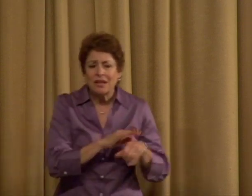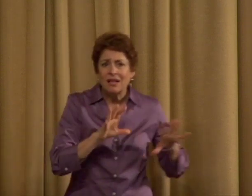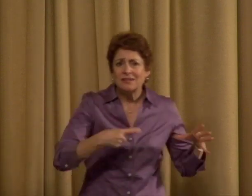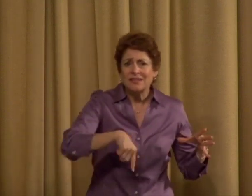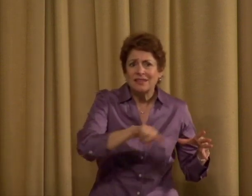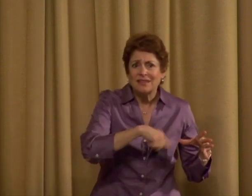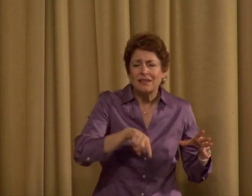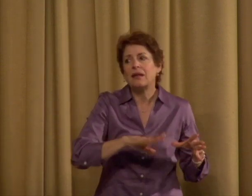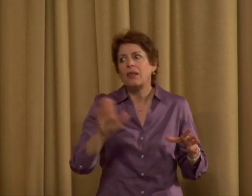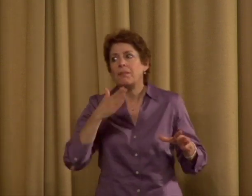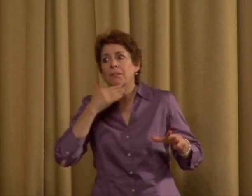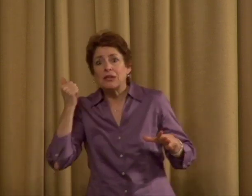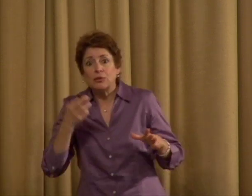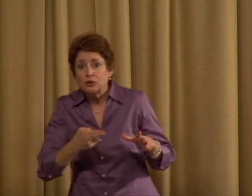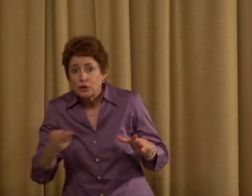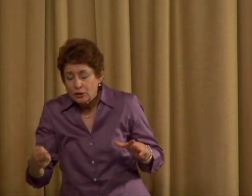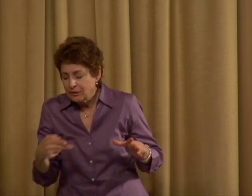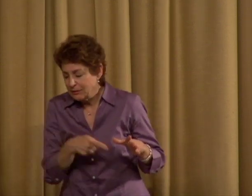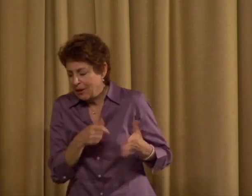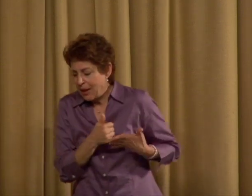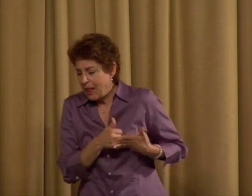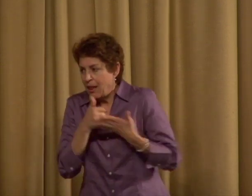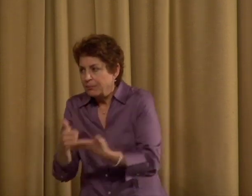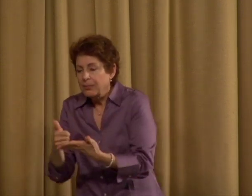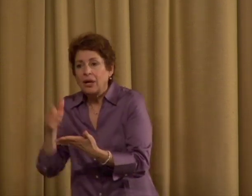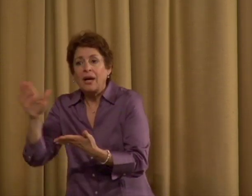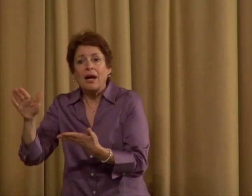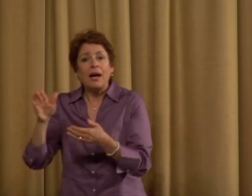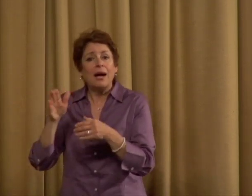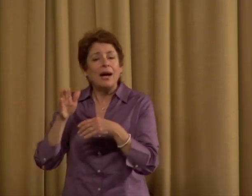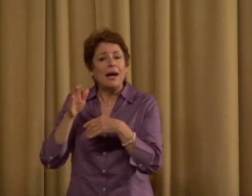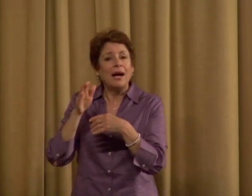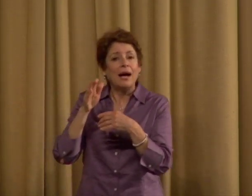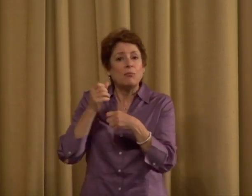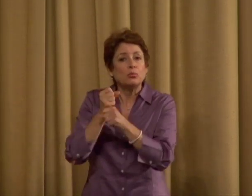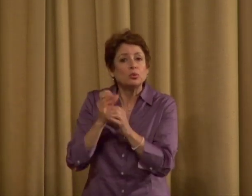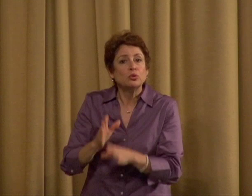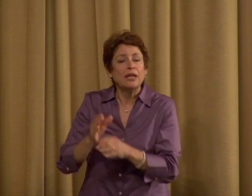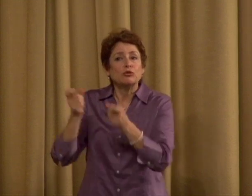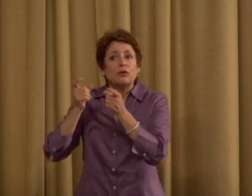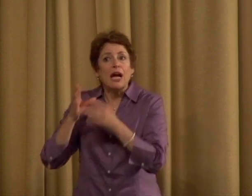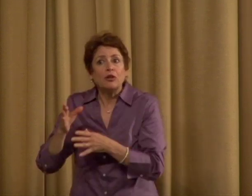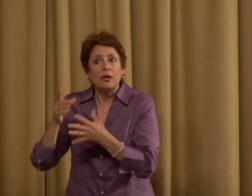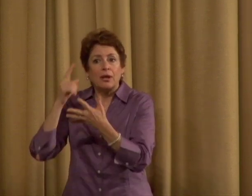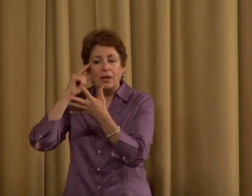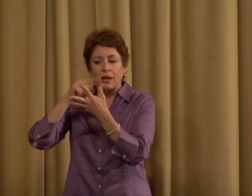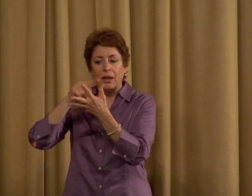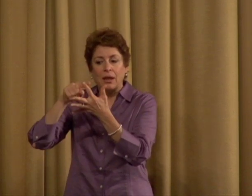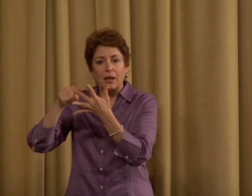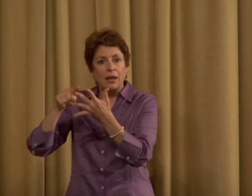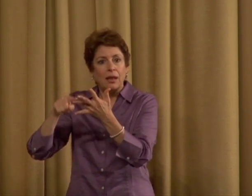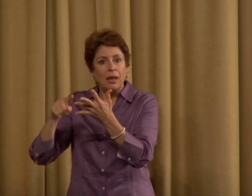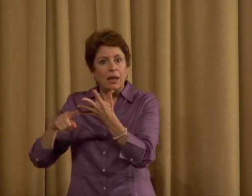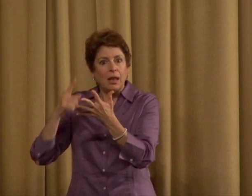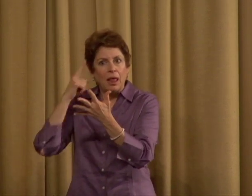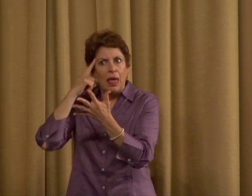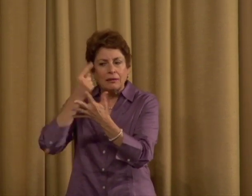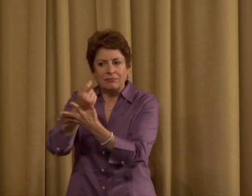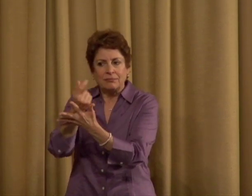And again, this pool of counselors helped the producer and director come up with